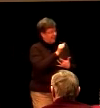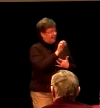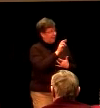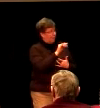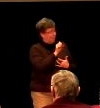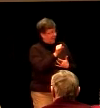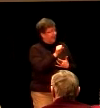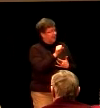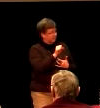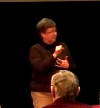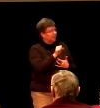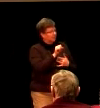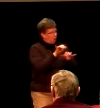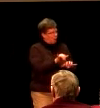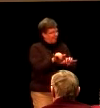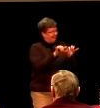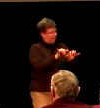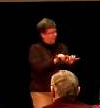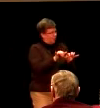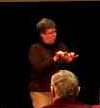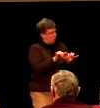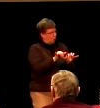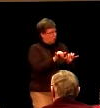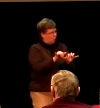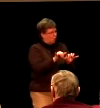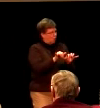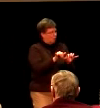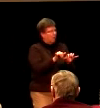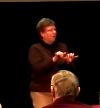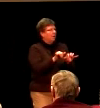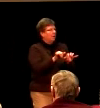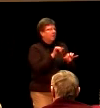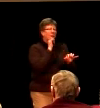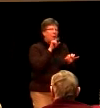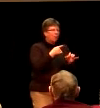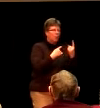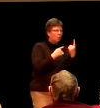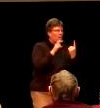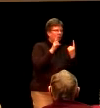are similar, not just in terms of one variable, but usually 3, 4, or 5.